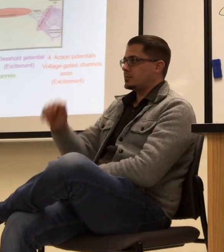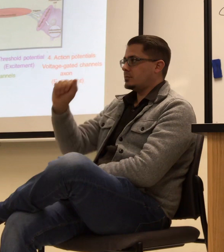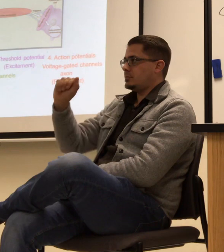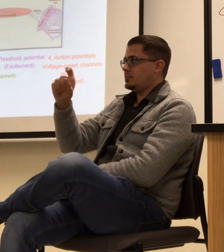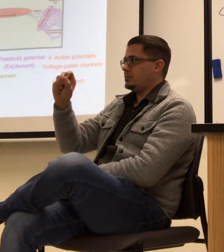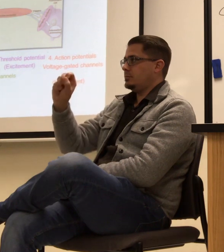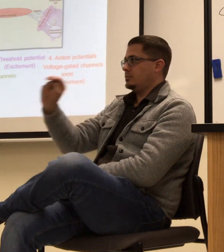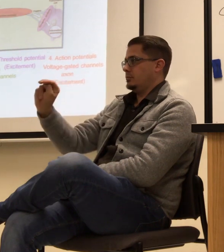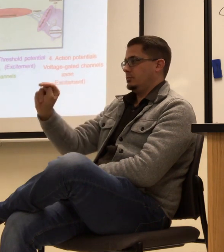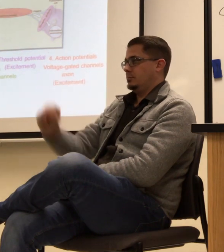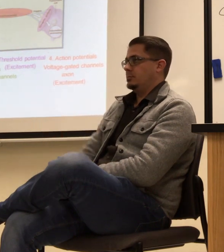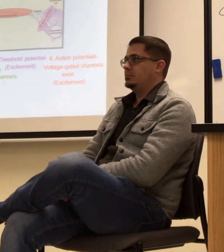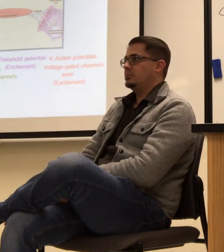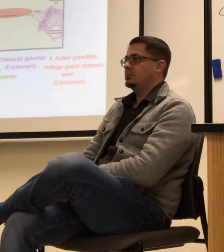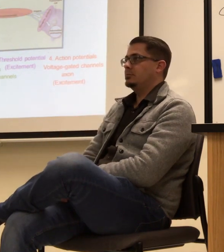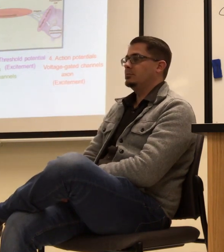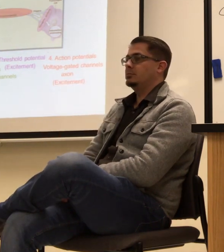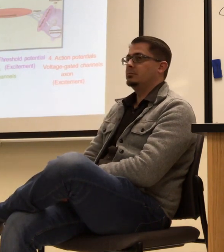So